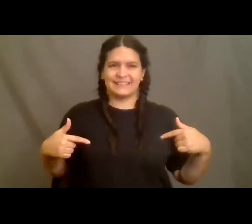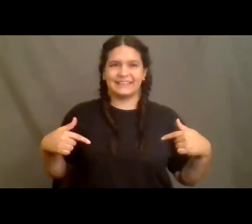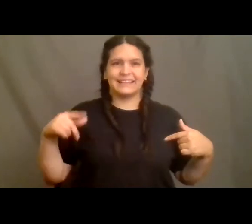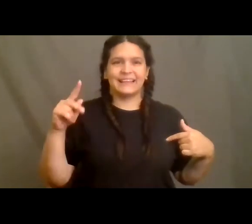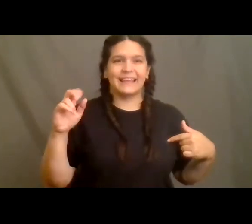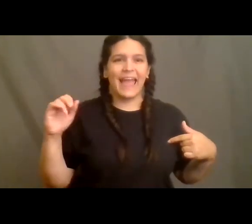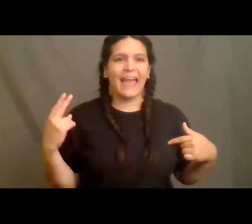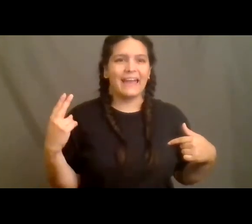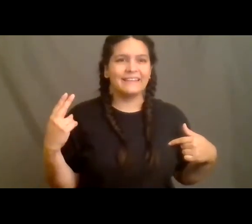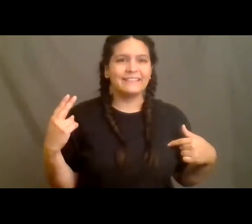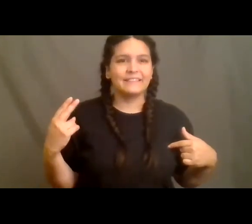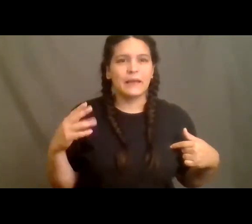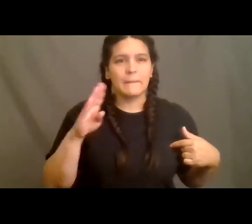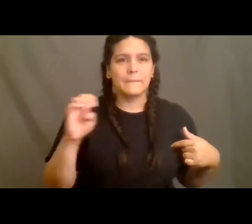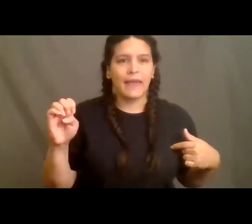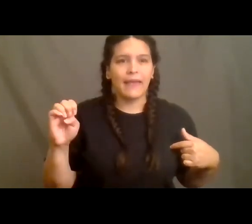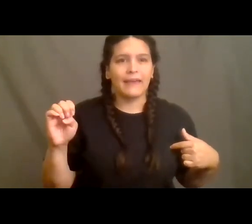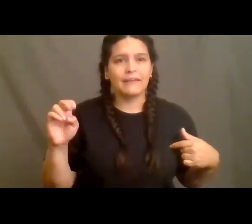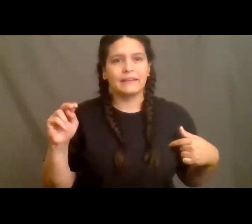Through kinship, we are strong.